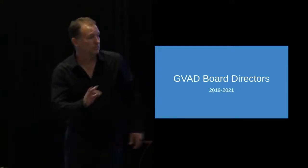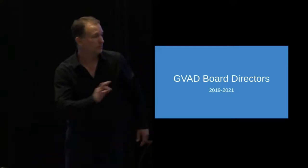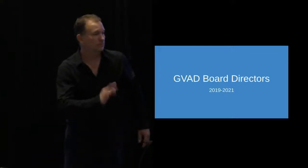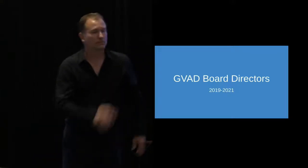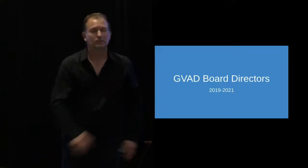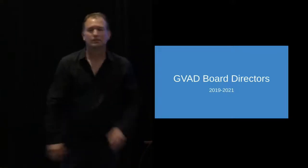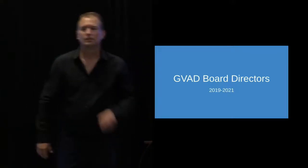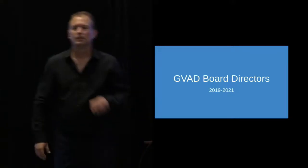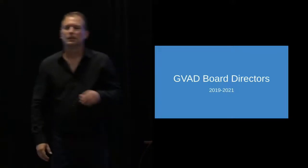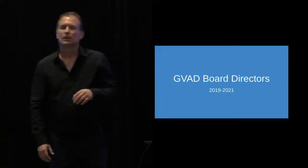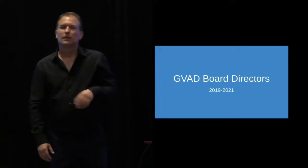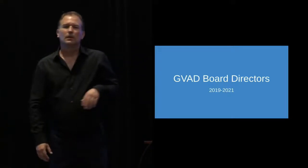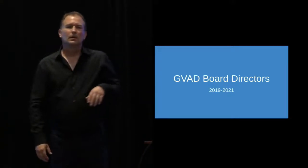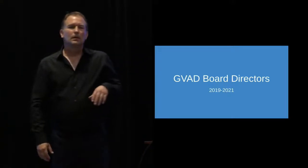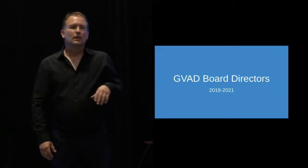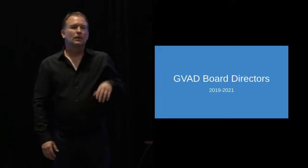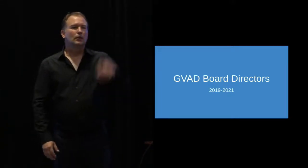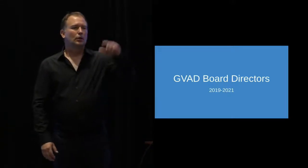moment.